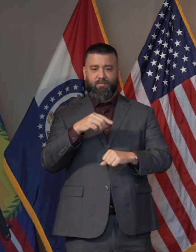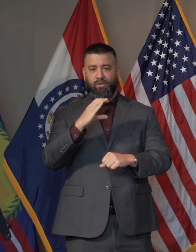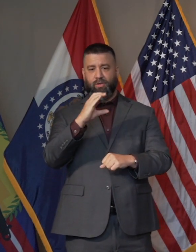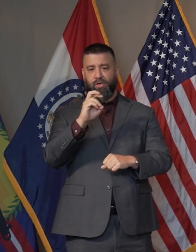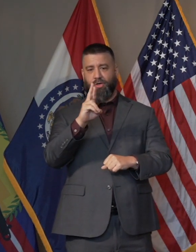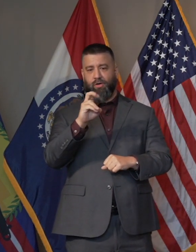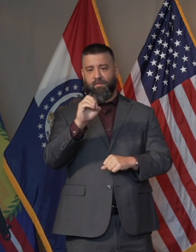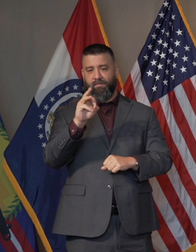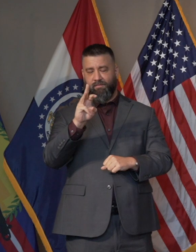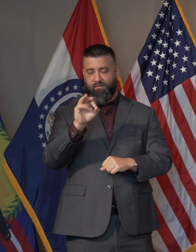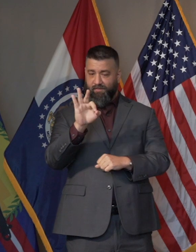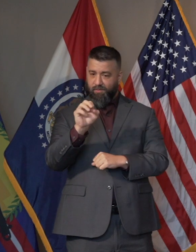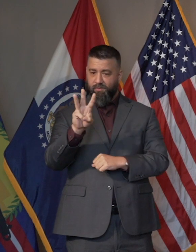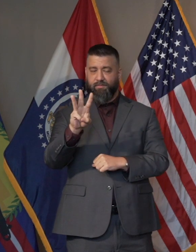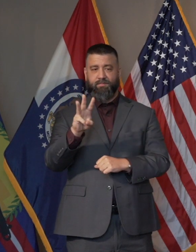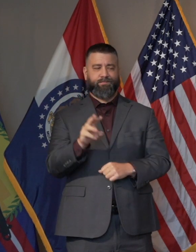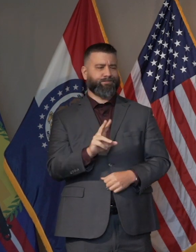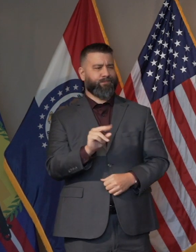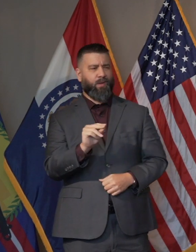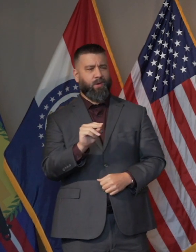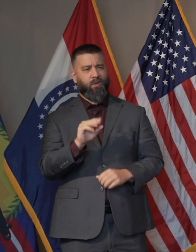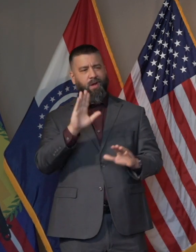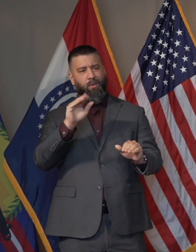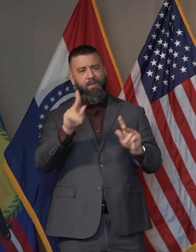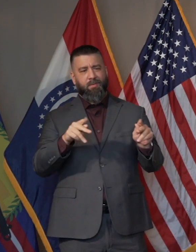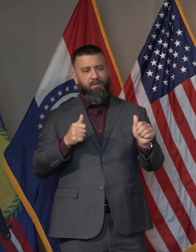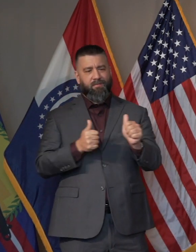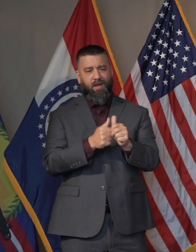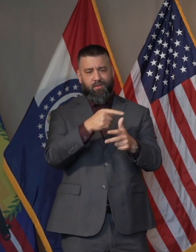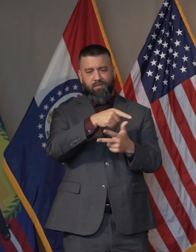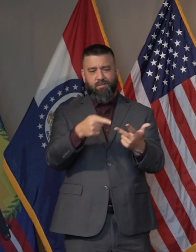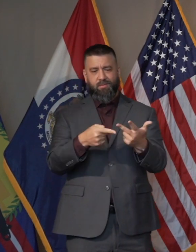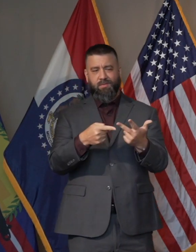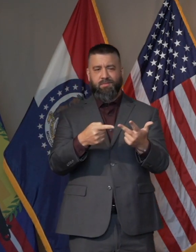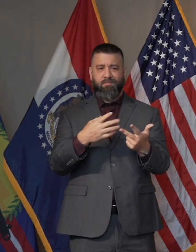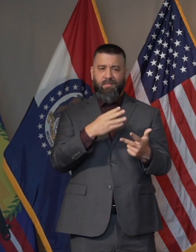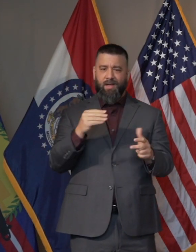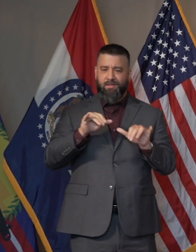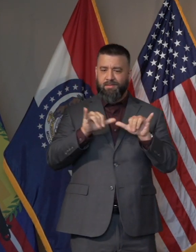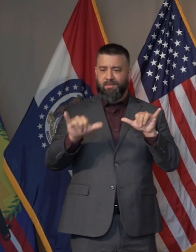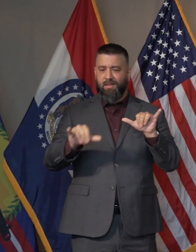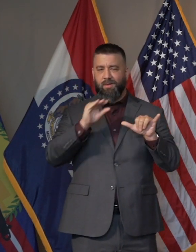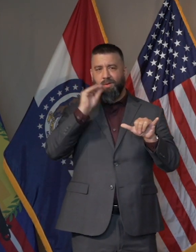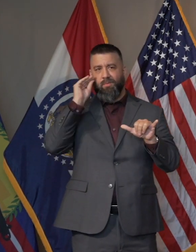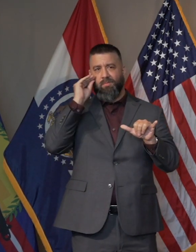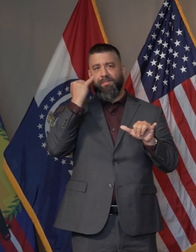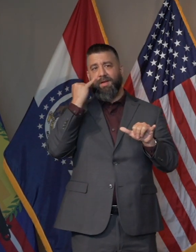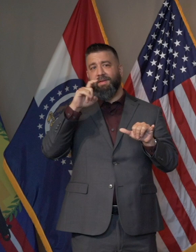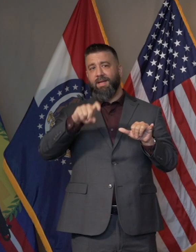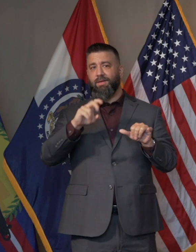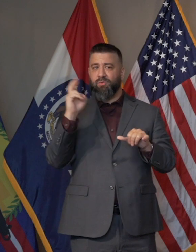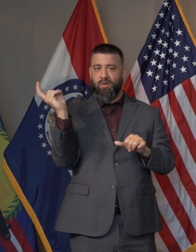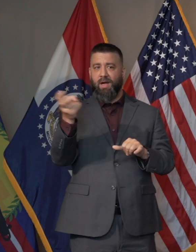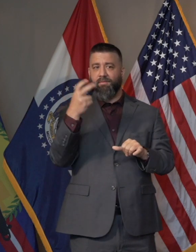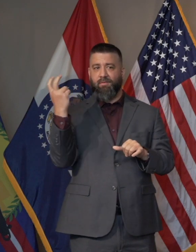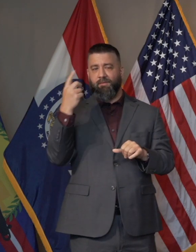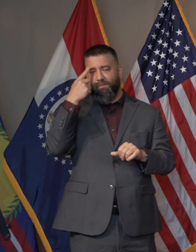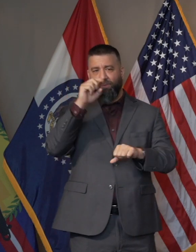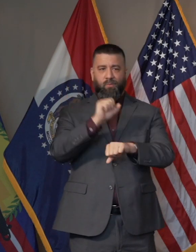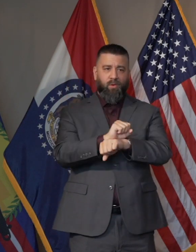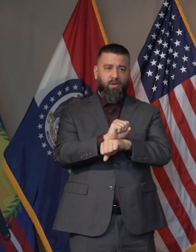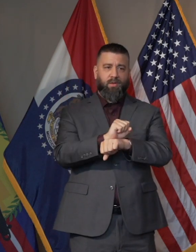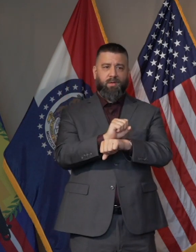No, we would hope that people would follow our guidelines and stay home unless they need to be traveling for